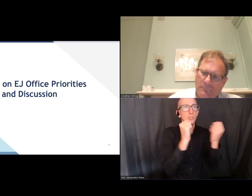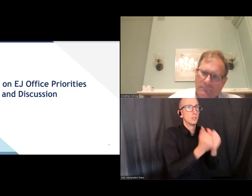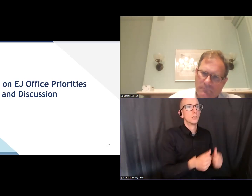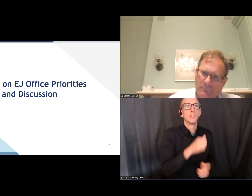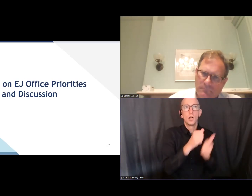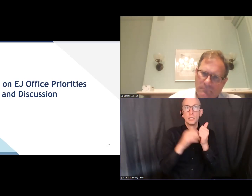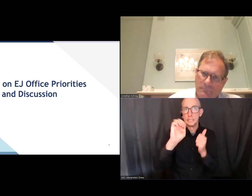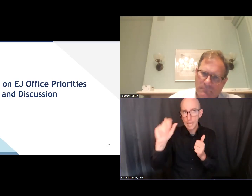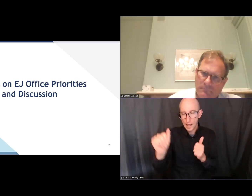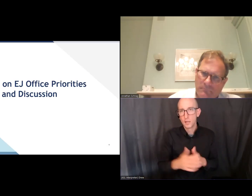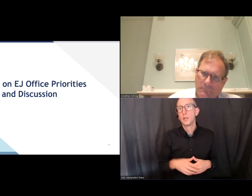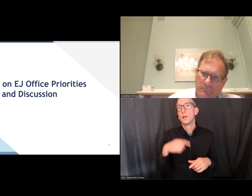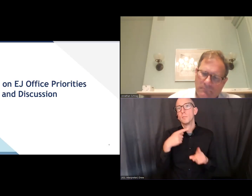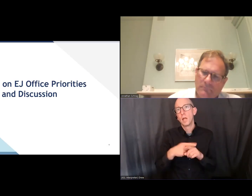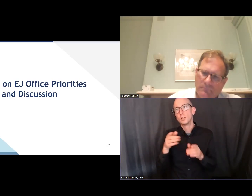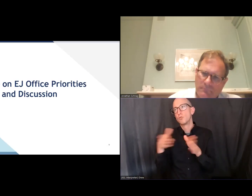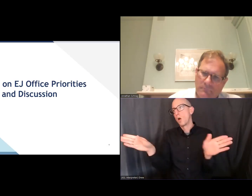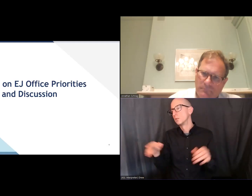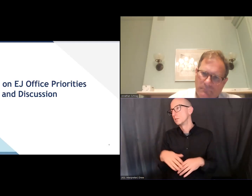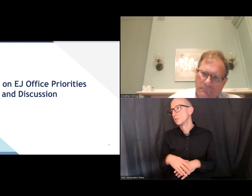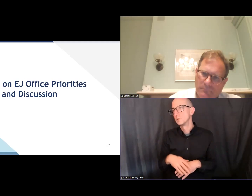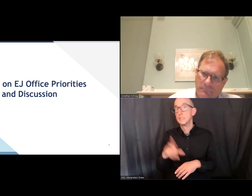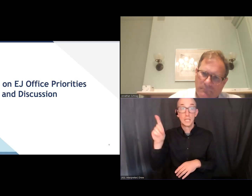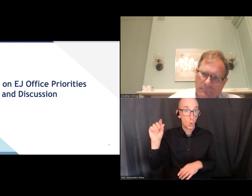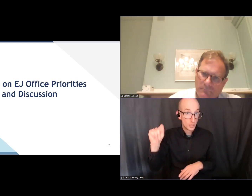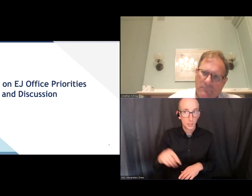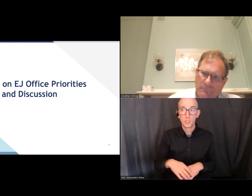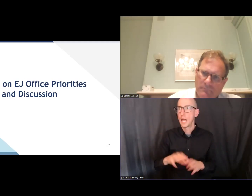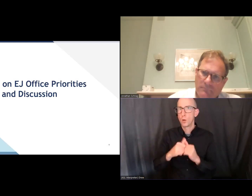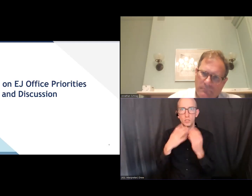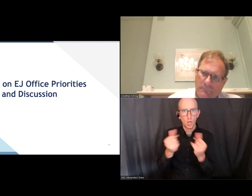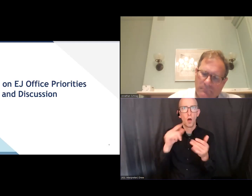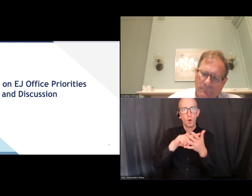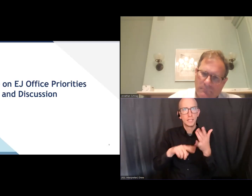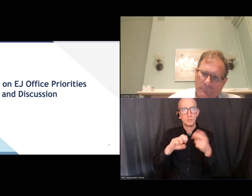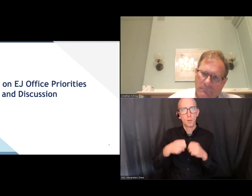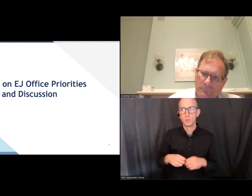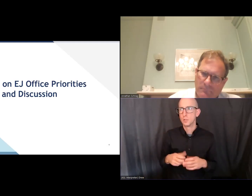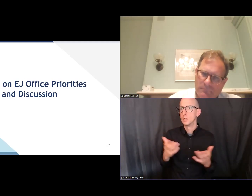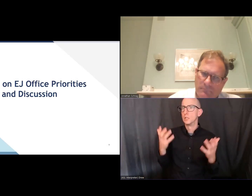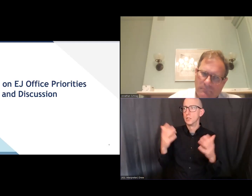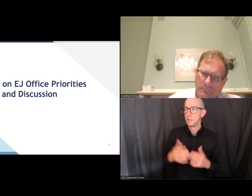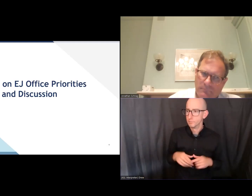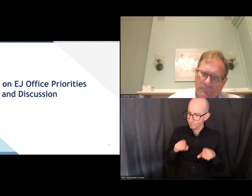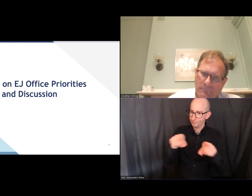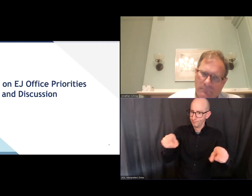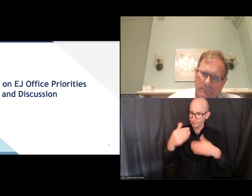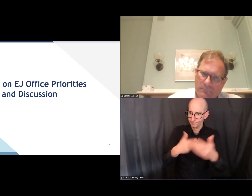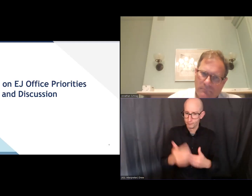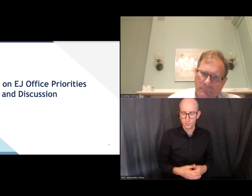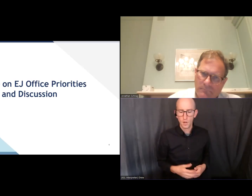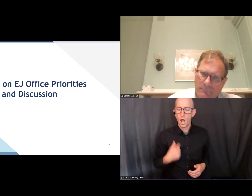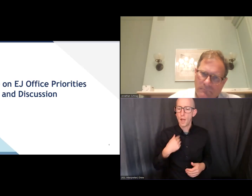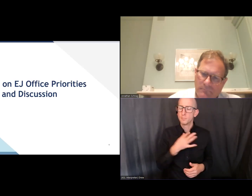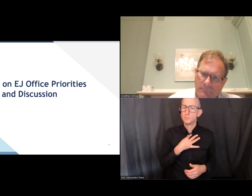across, DOT as well, in terms of trying to solve all of these issues. And so I would love to know